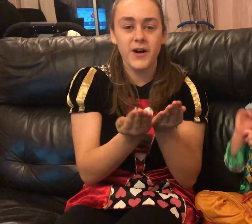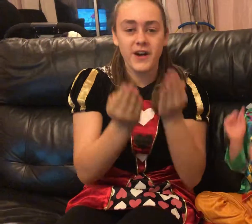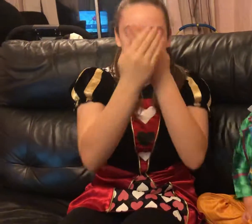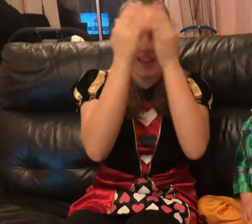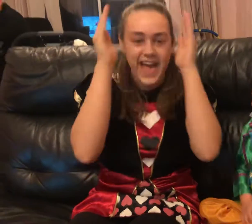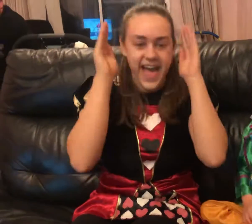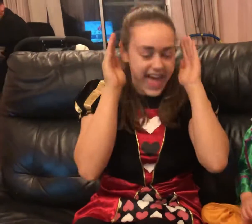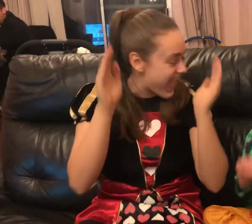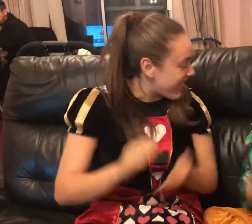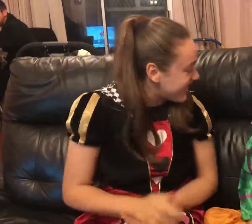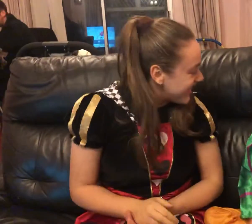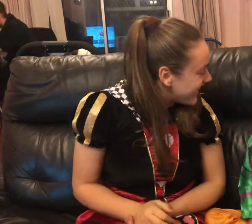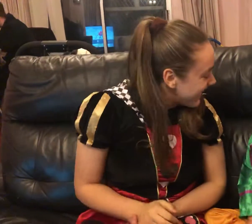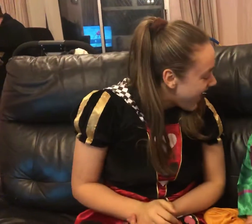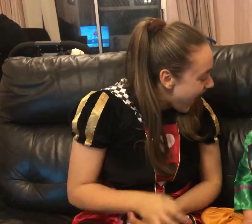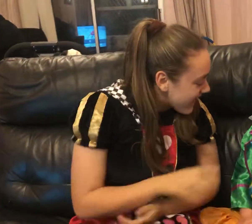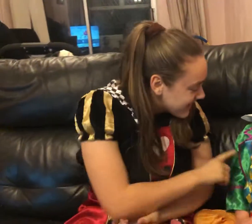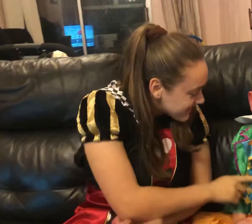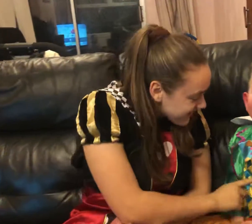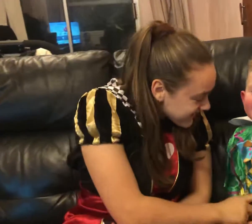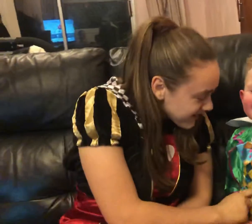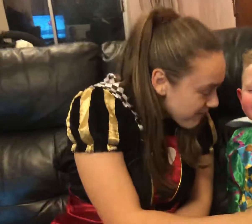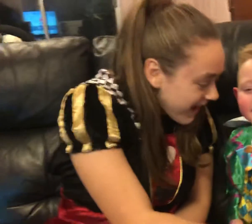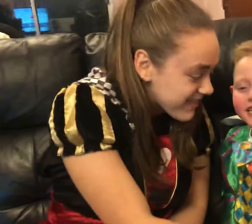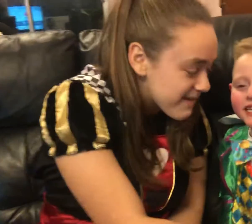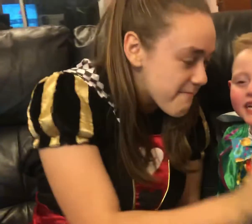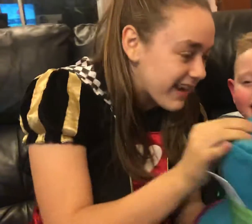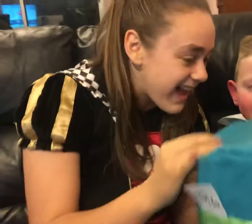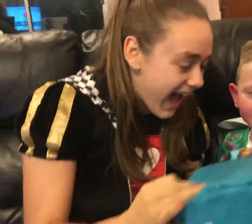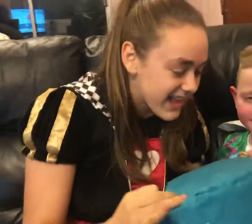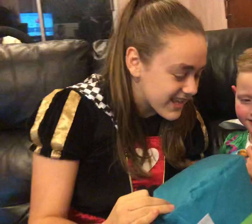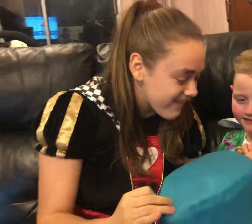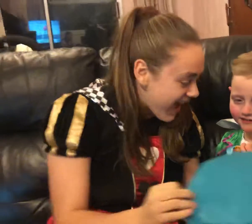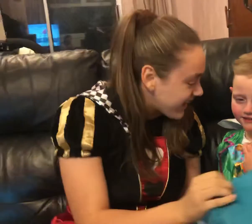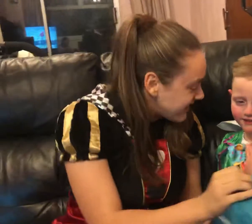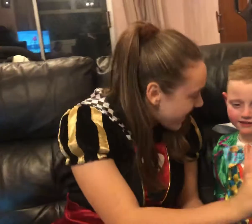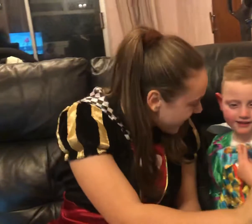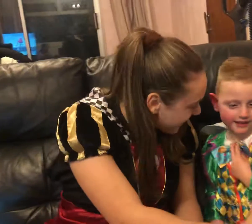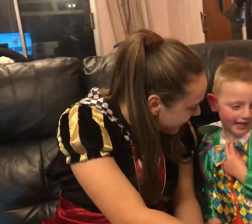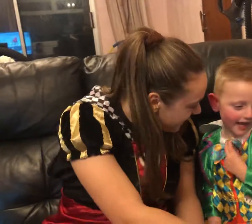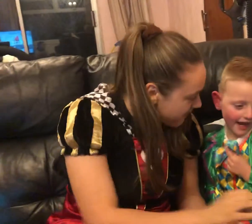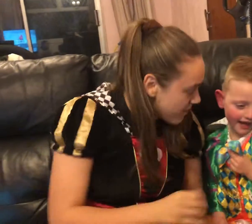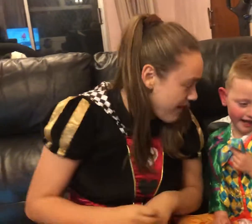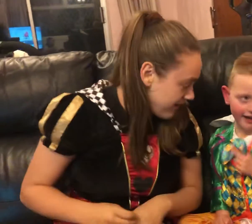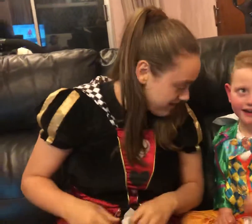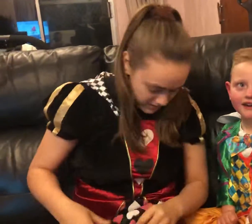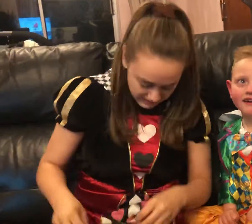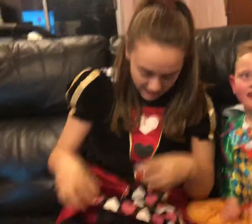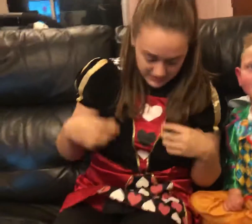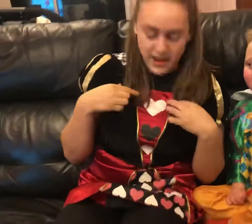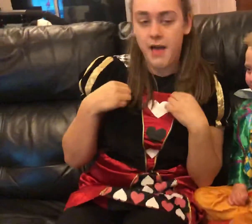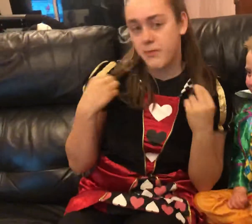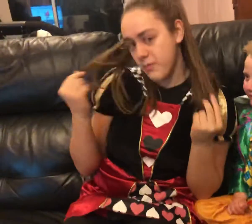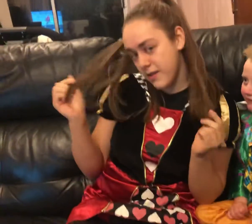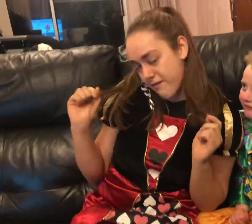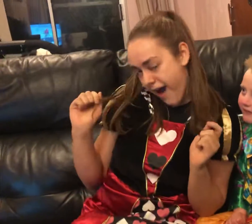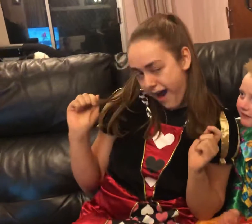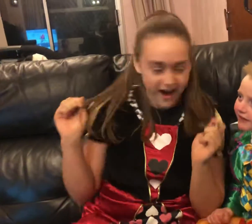Book Day. Yay. And you're dressed up as the Mad Hatter, aren't you? Yeah. From Alice in Wonderland, and I'm the Queen of